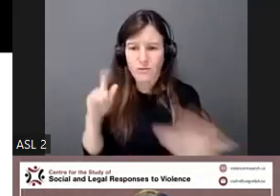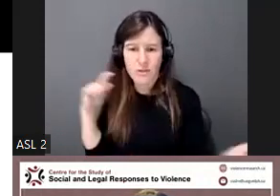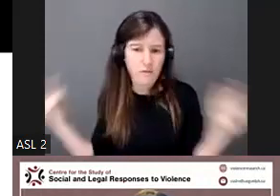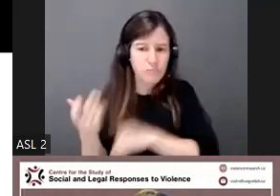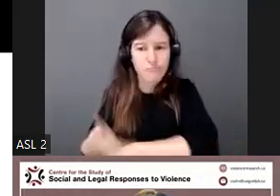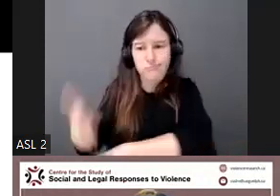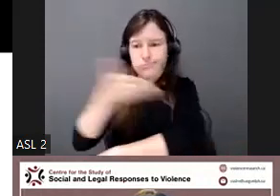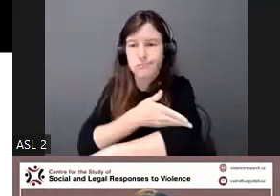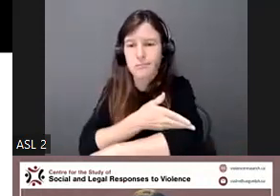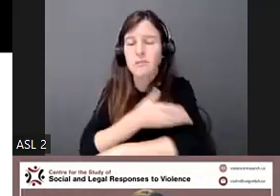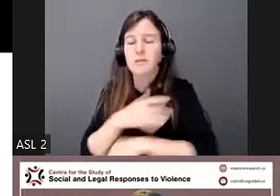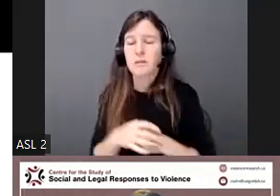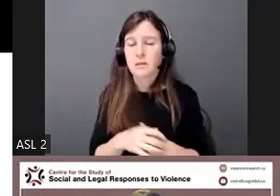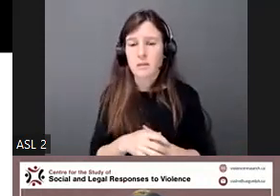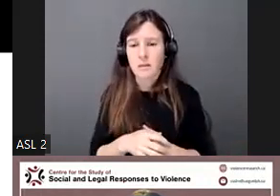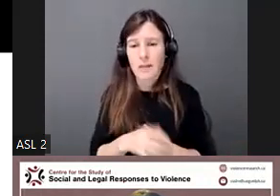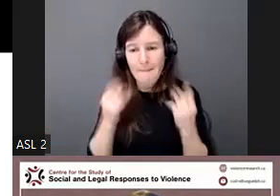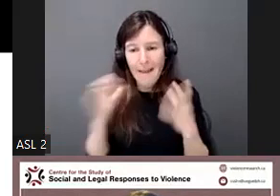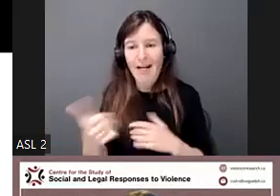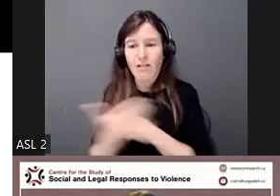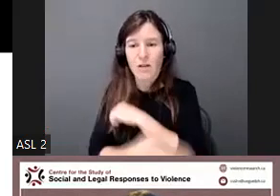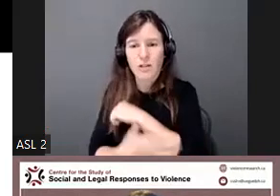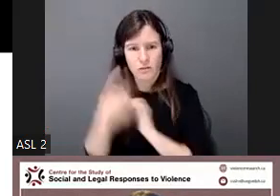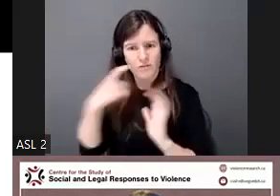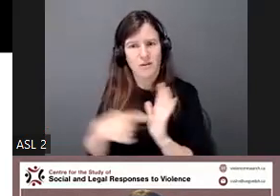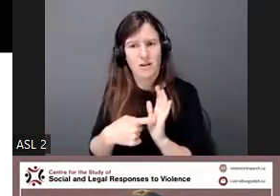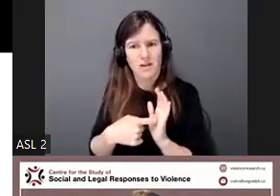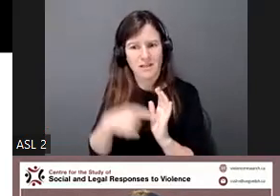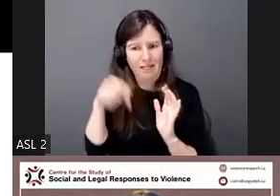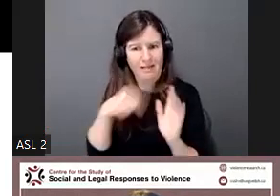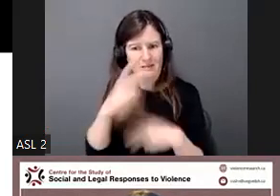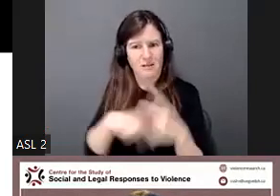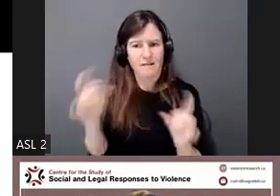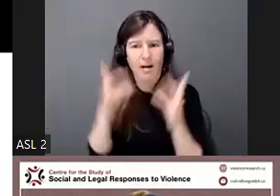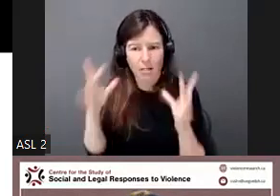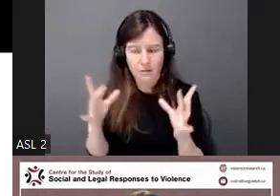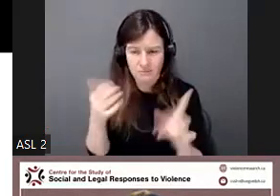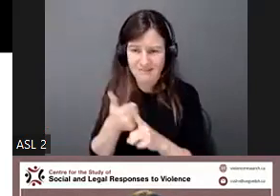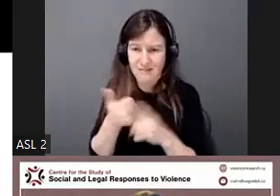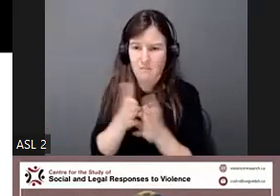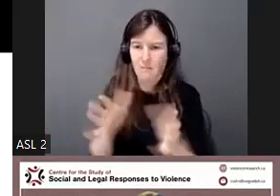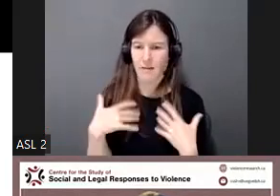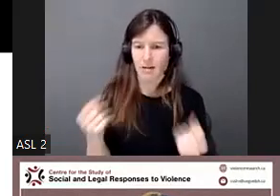the acknowledgement that this form of violence is both a public health and human rights crisis.